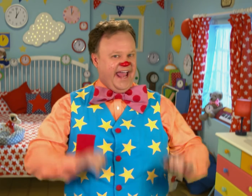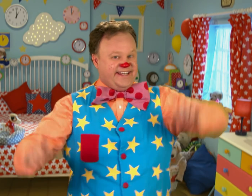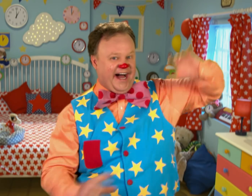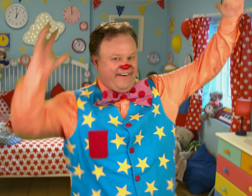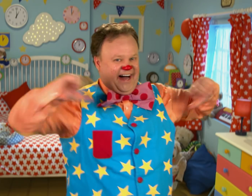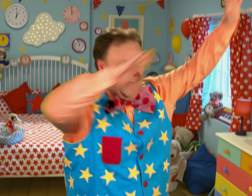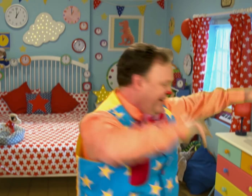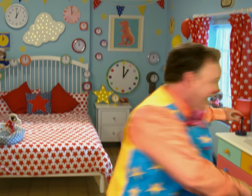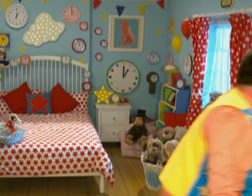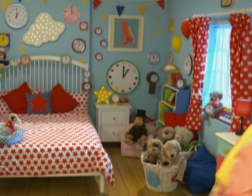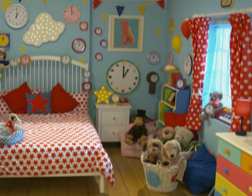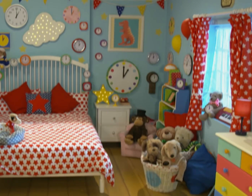Wait.